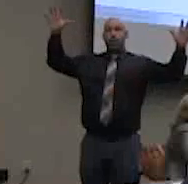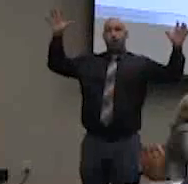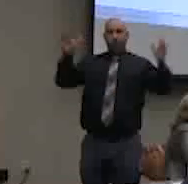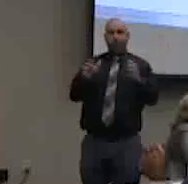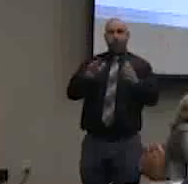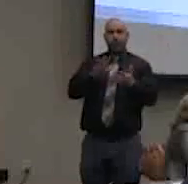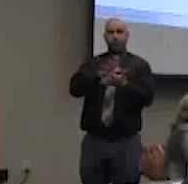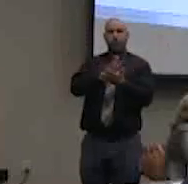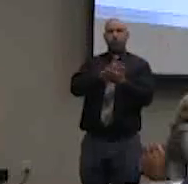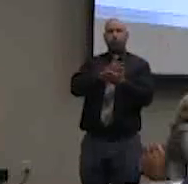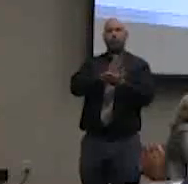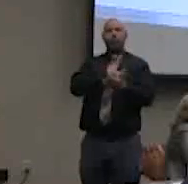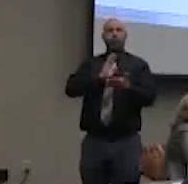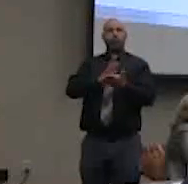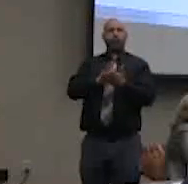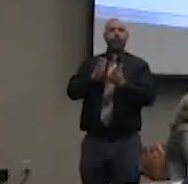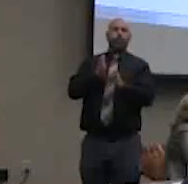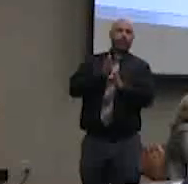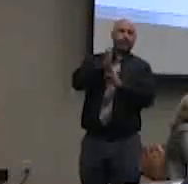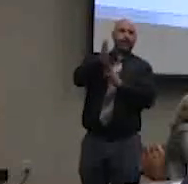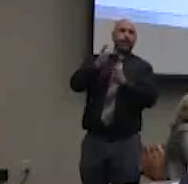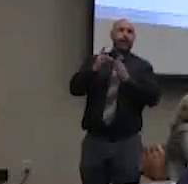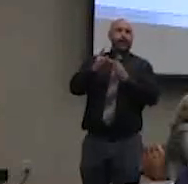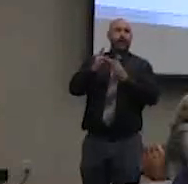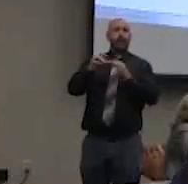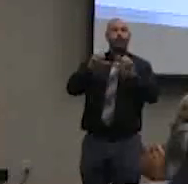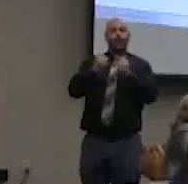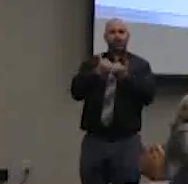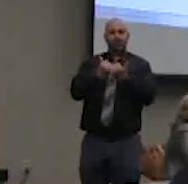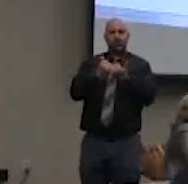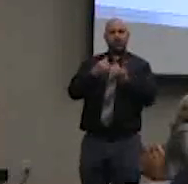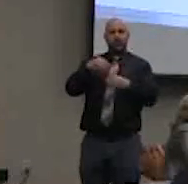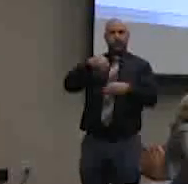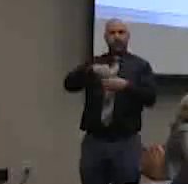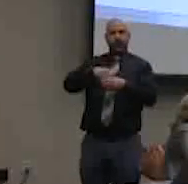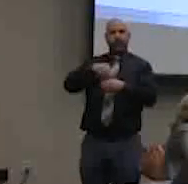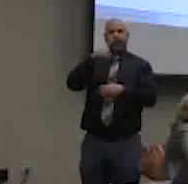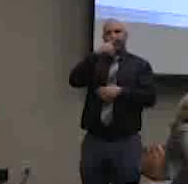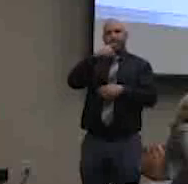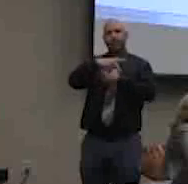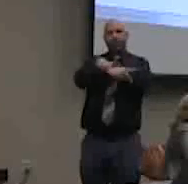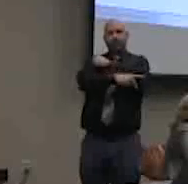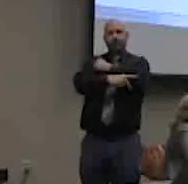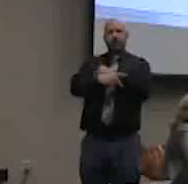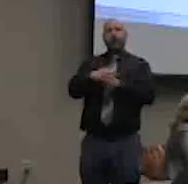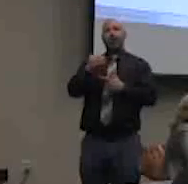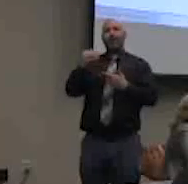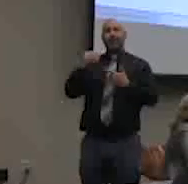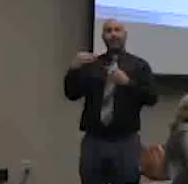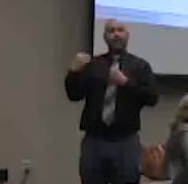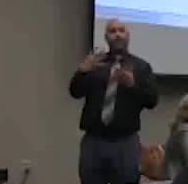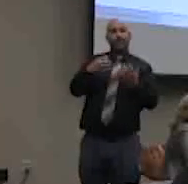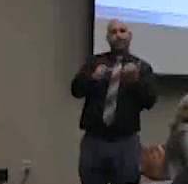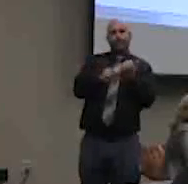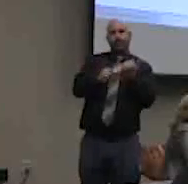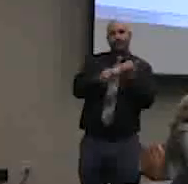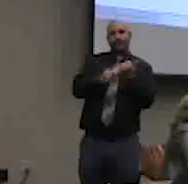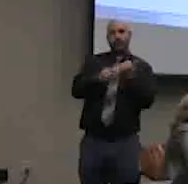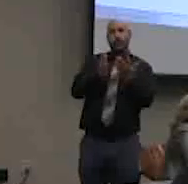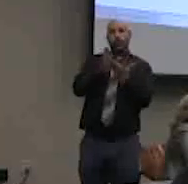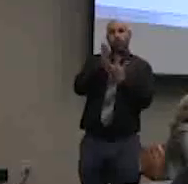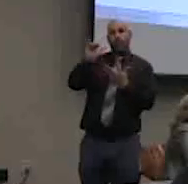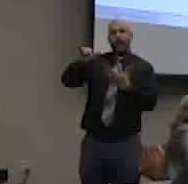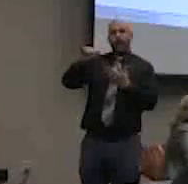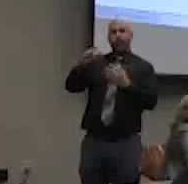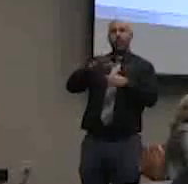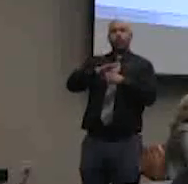Natchitoches, who had assistance from the R&R and assistance from the city of Natchitoches in terms of this employee who works through this. We have leadership